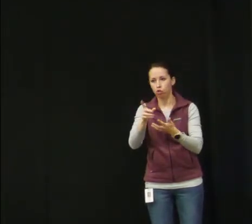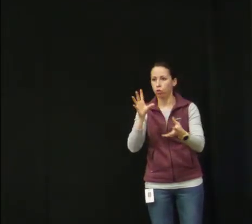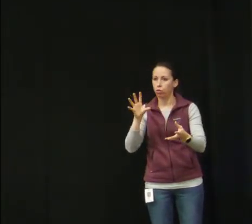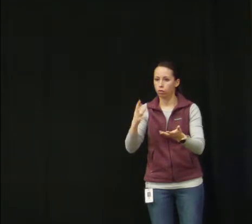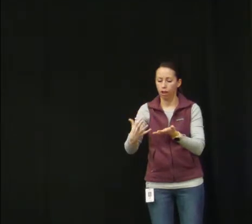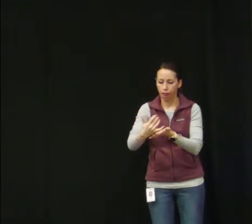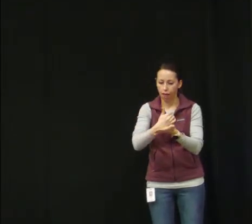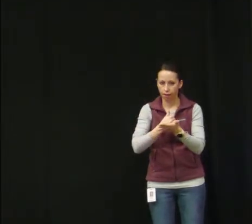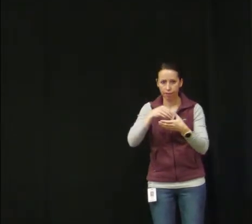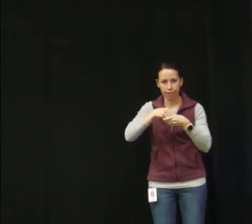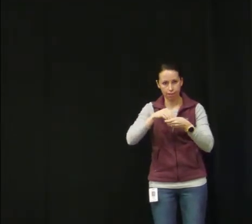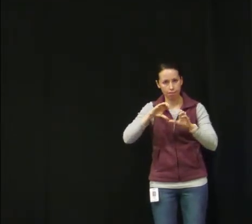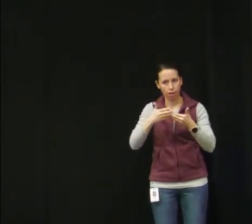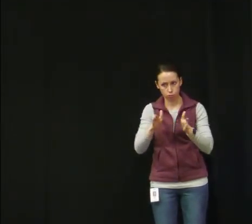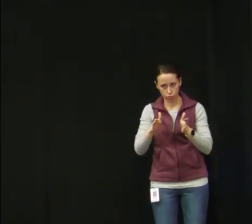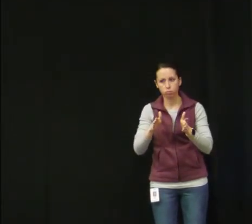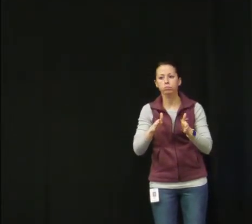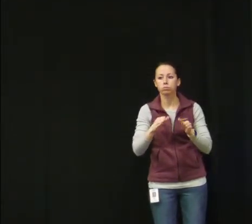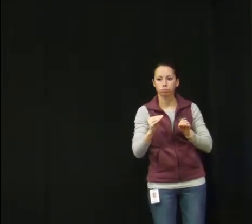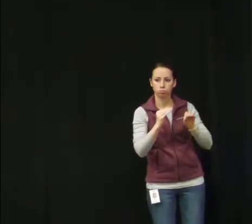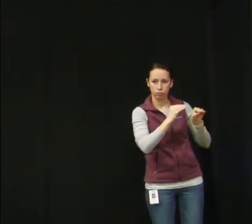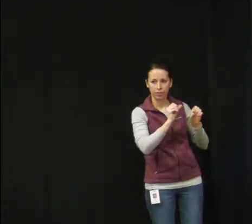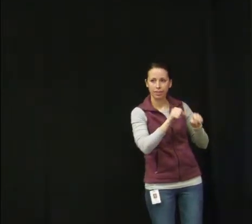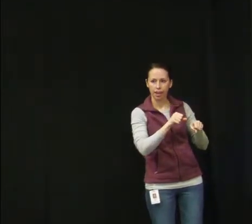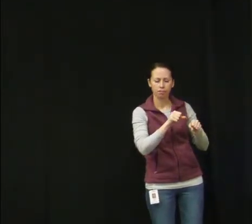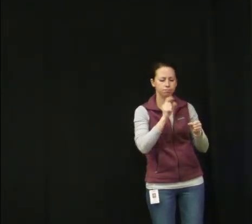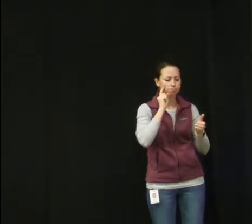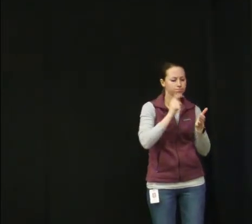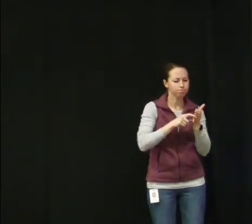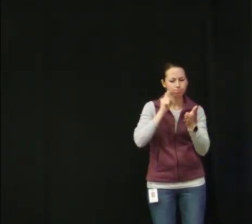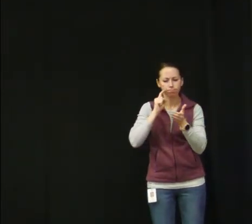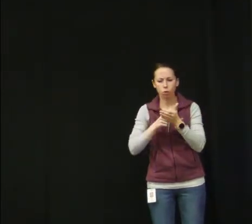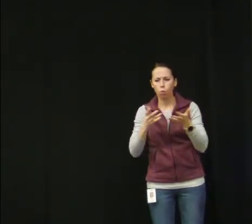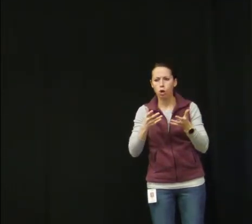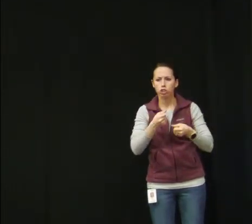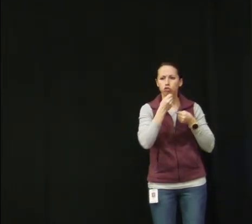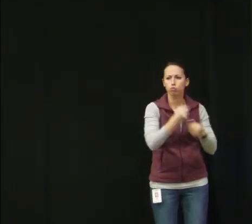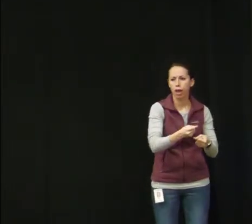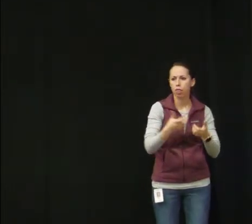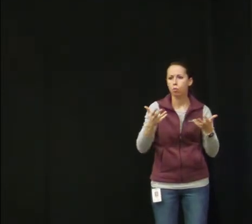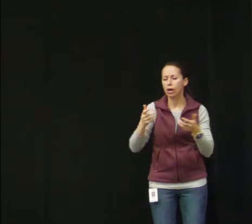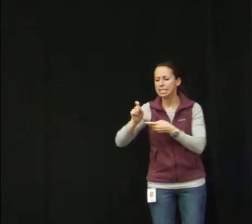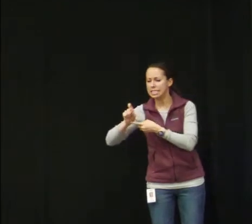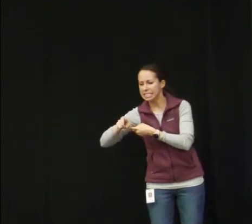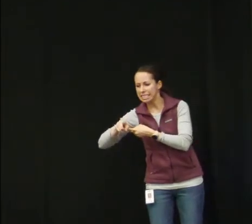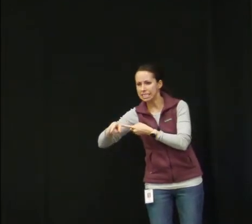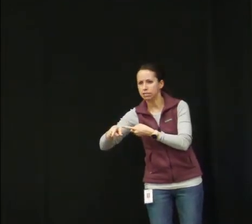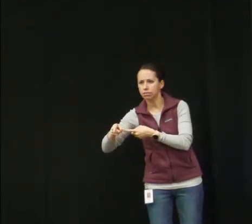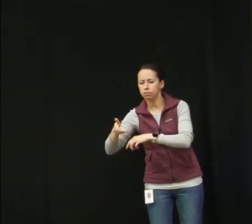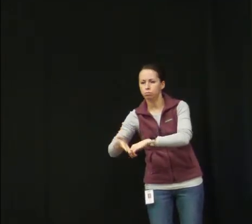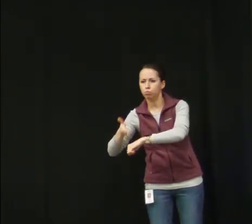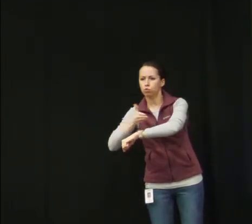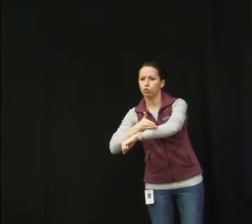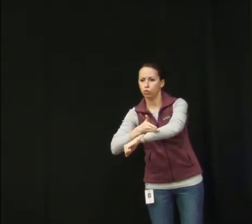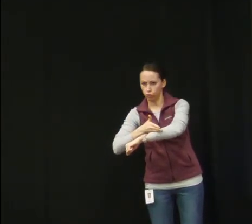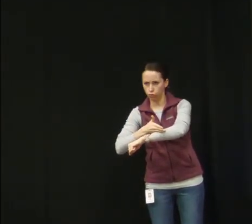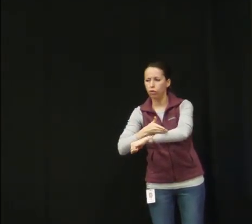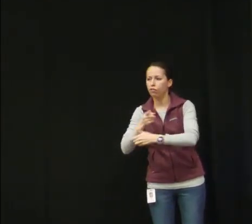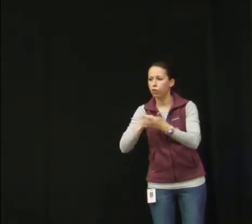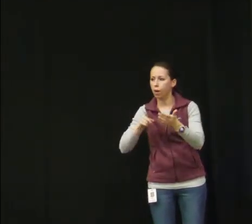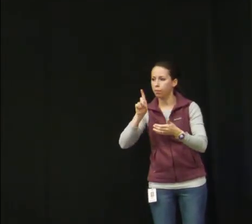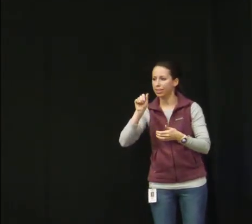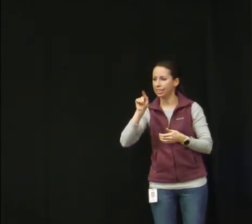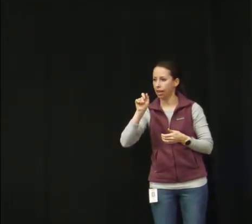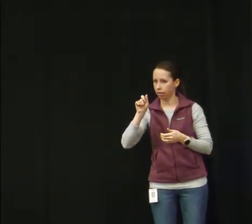in the classroom. And you're going to identify strengths and needs among those pieces of data that you've